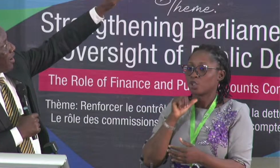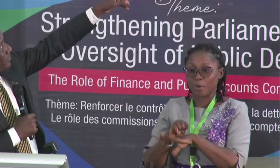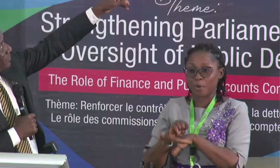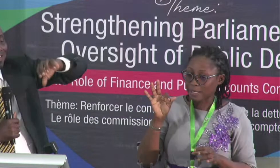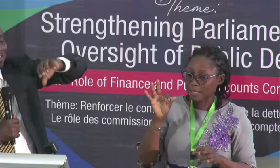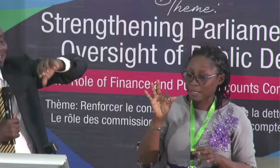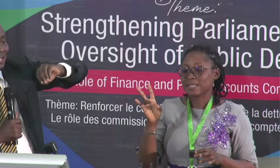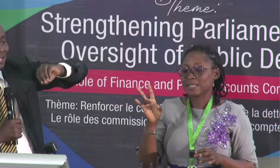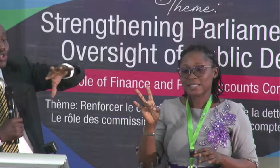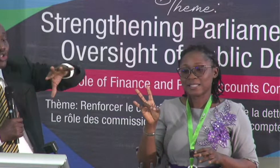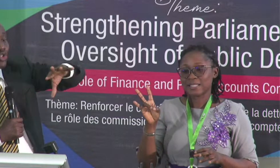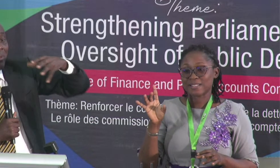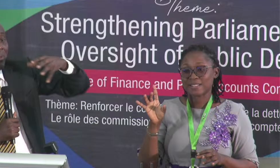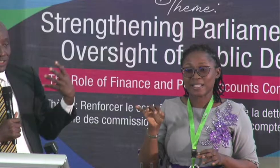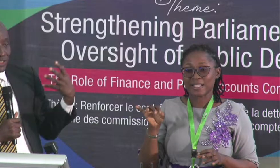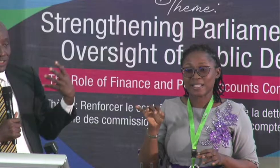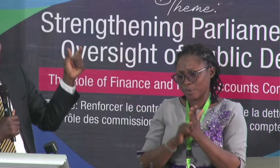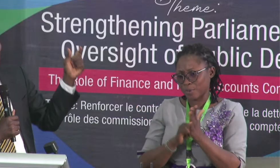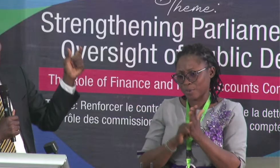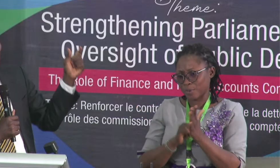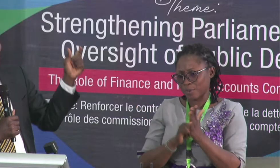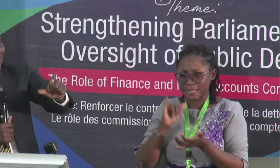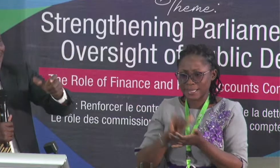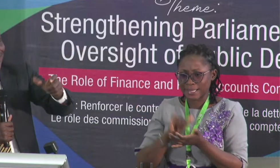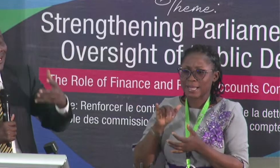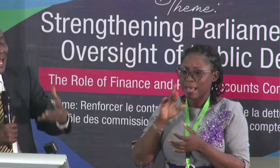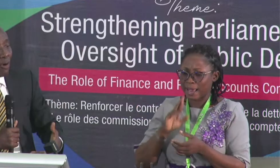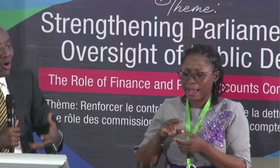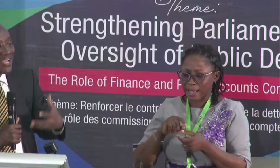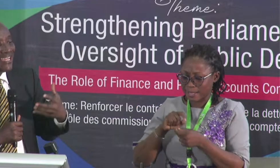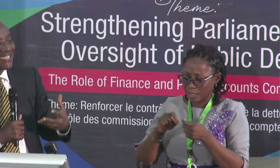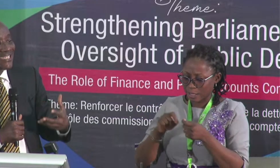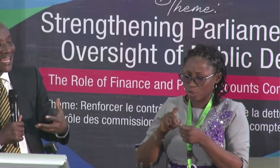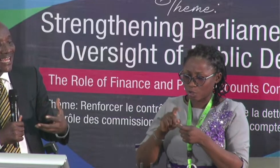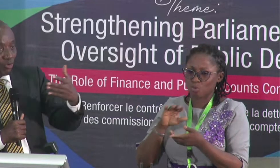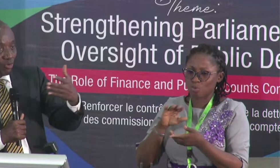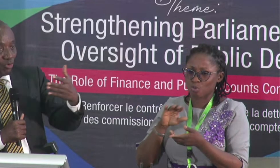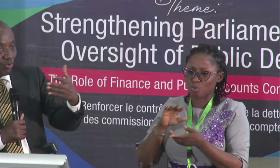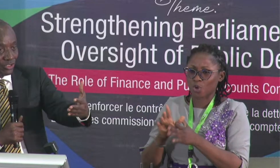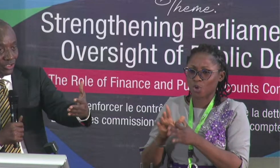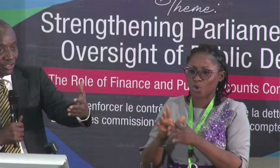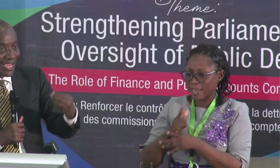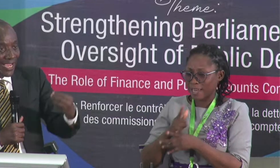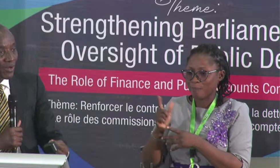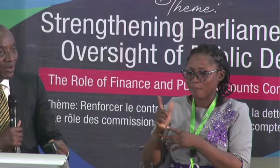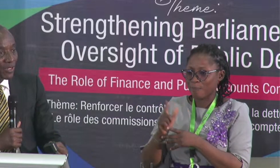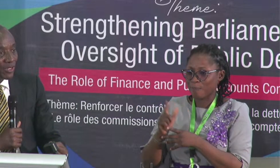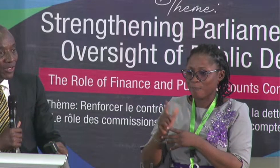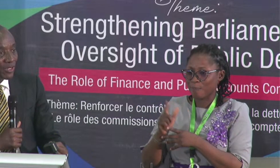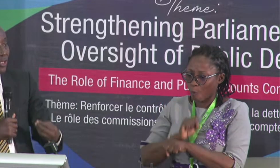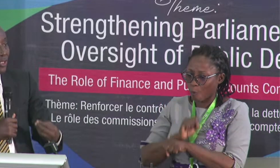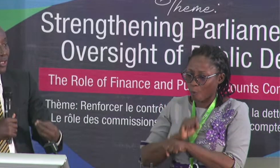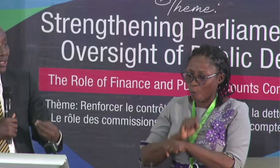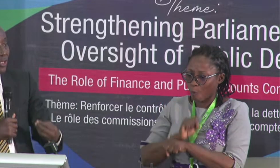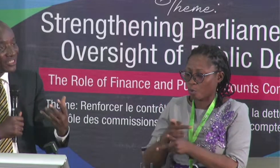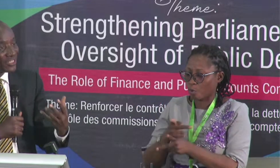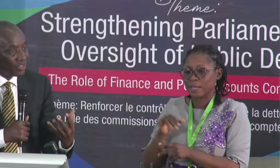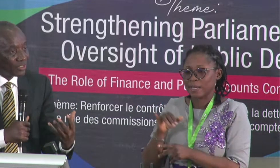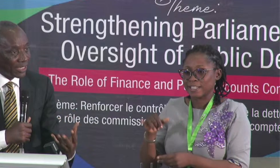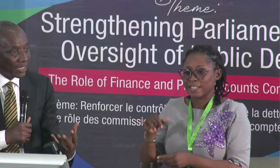poverty? It drastically and took millions out of become labor-intense production. So China went from